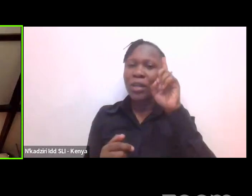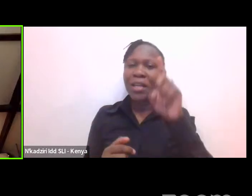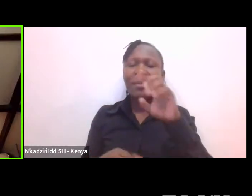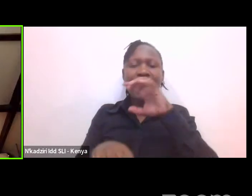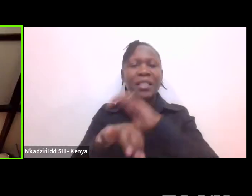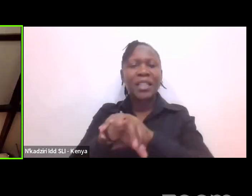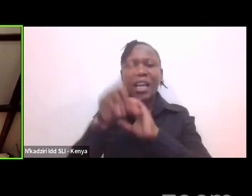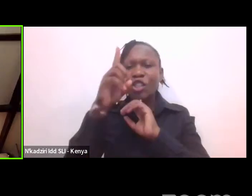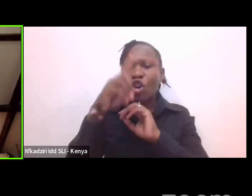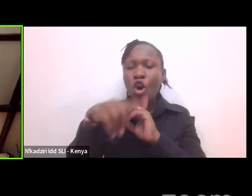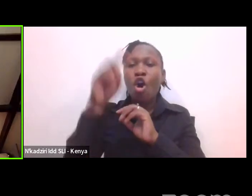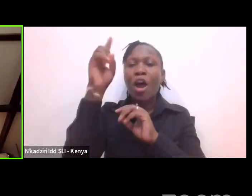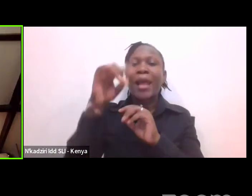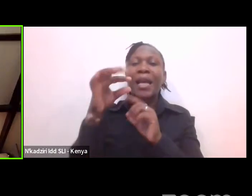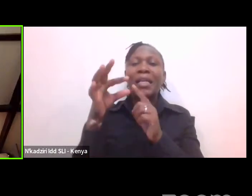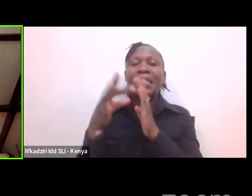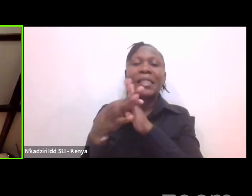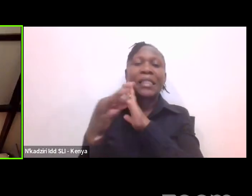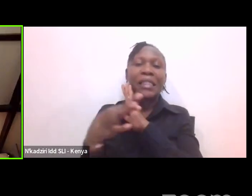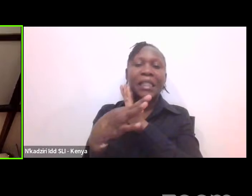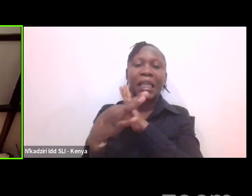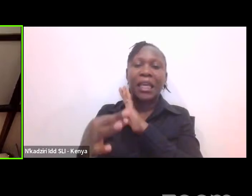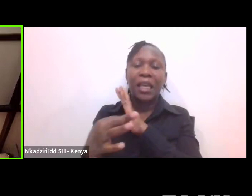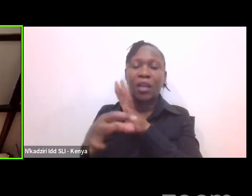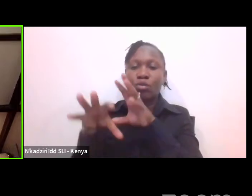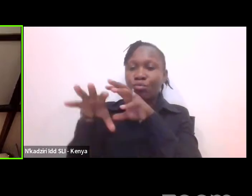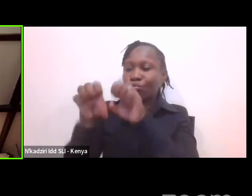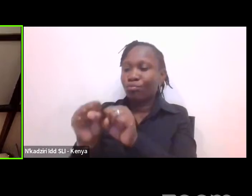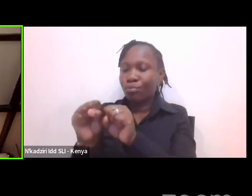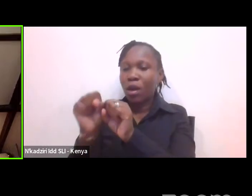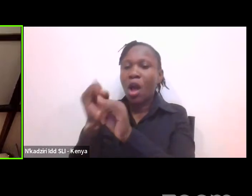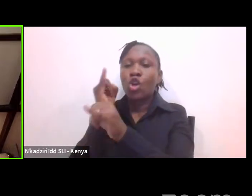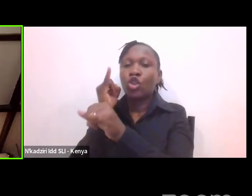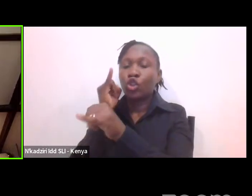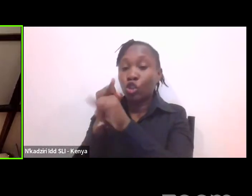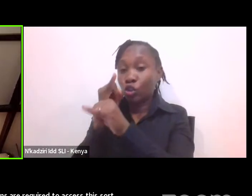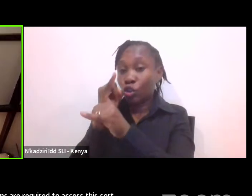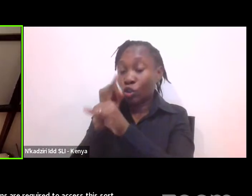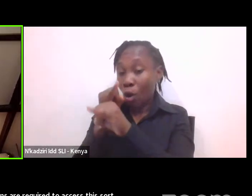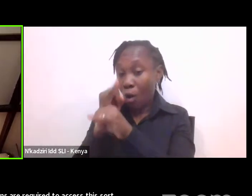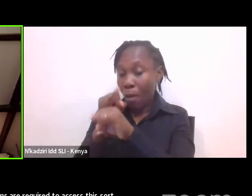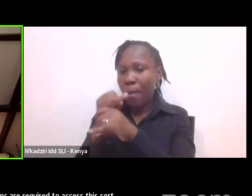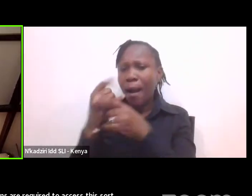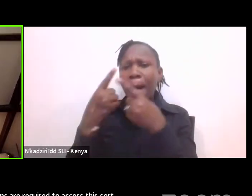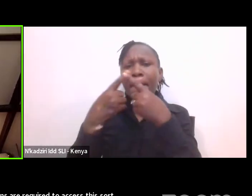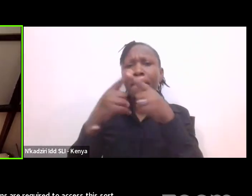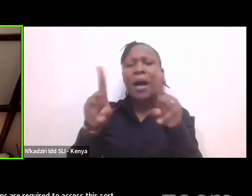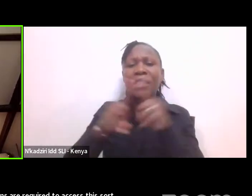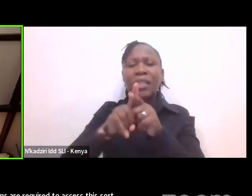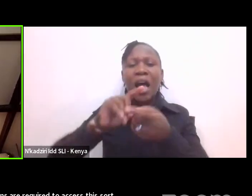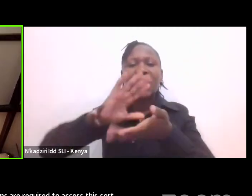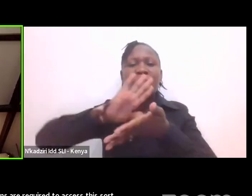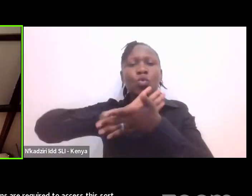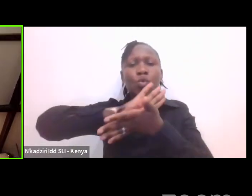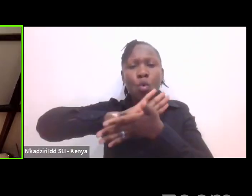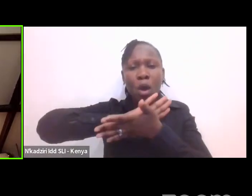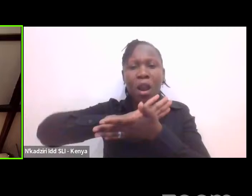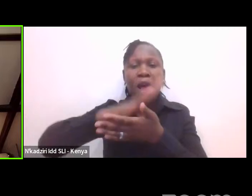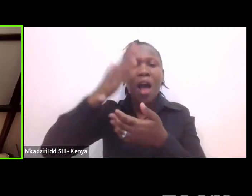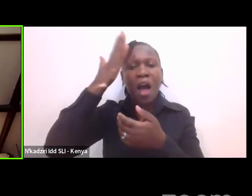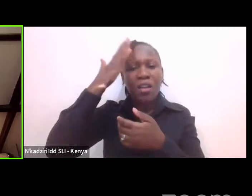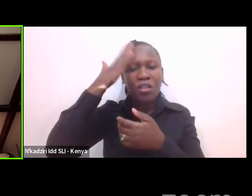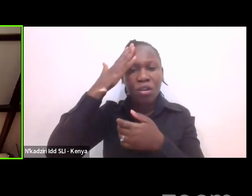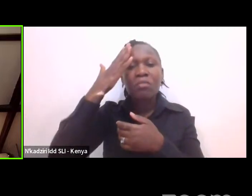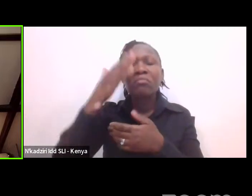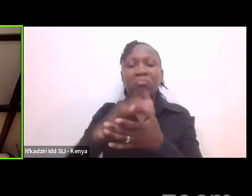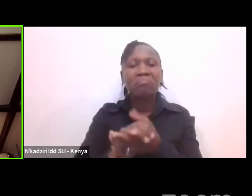to access this sort of elite job. But as a school, I know what those skills and qualifications are or